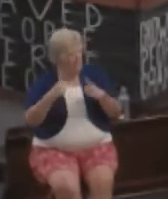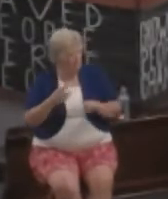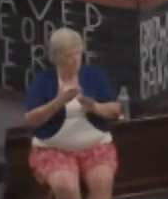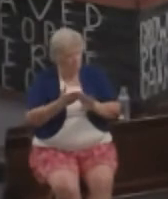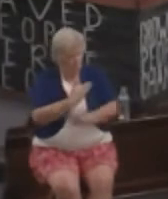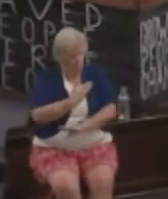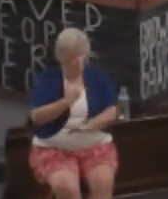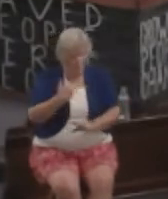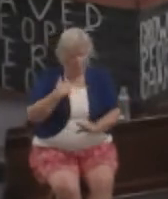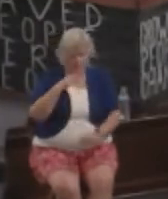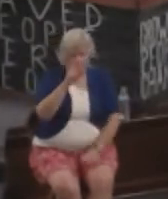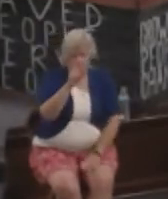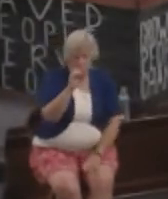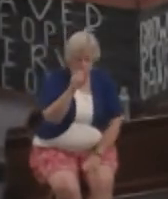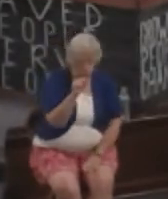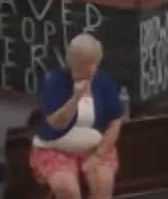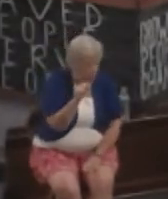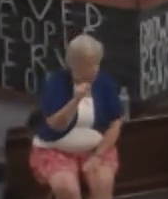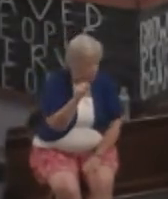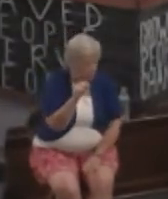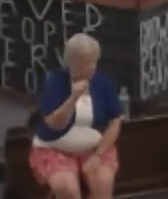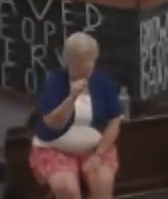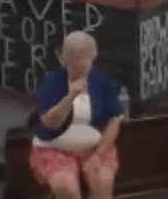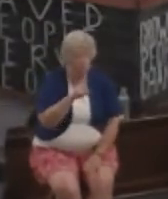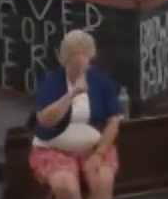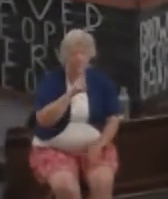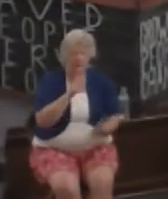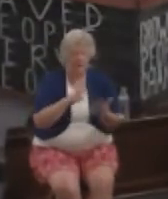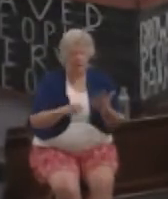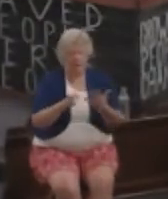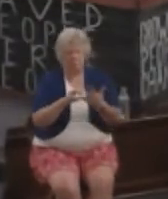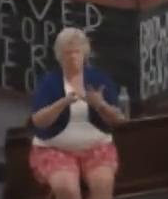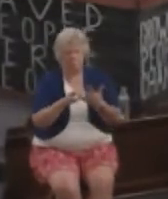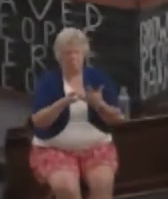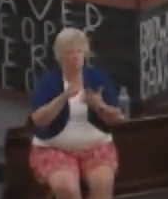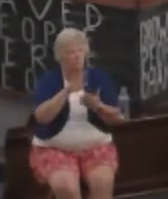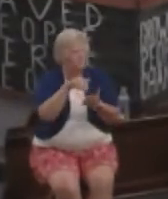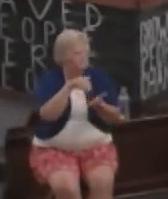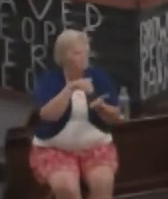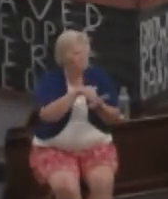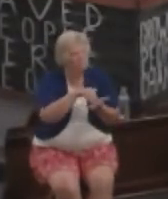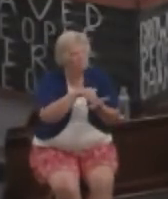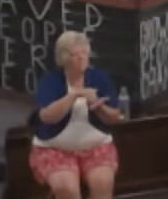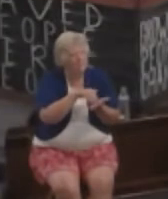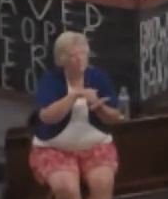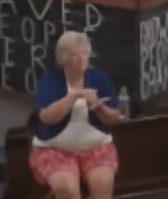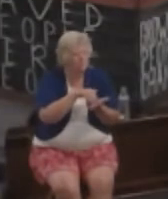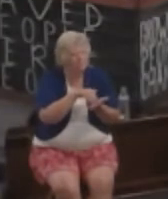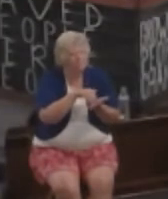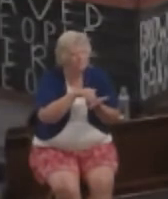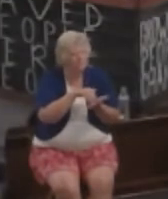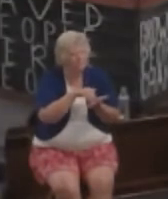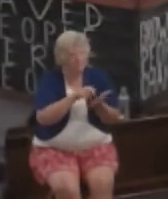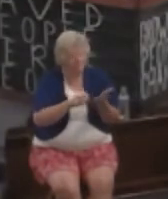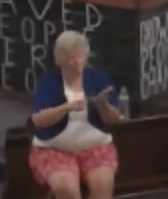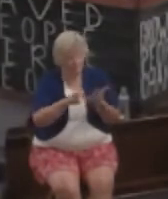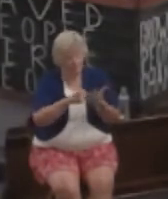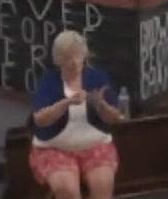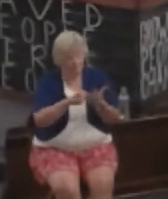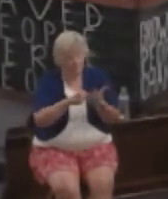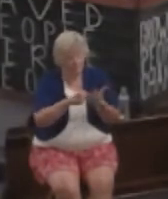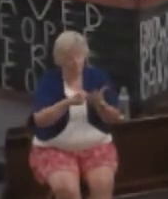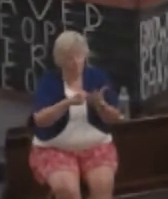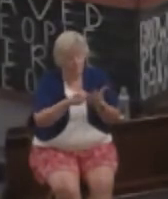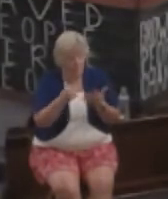root. And so I kind of moved into the middle of the series. This is still going backwards because